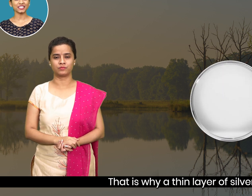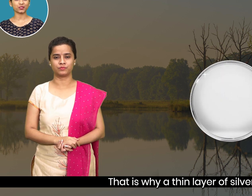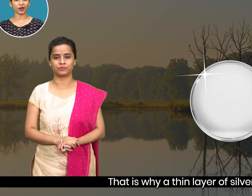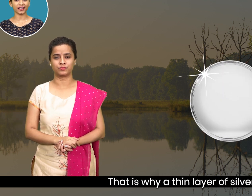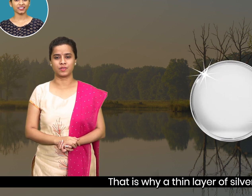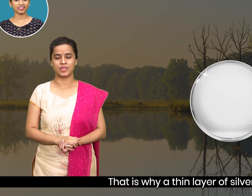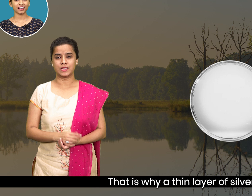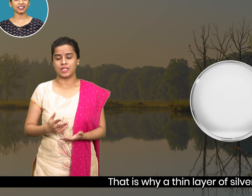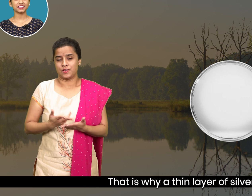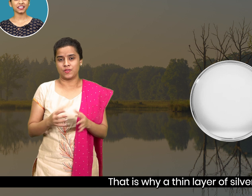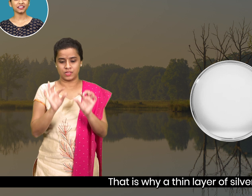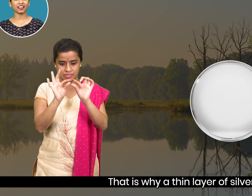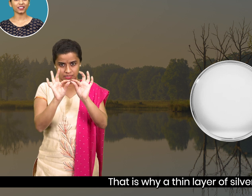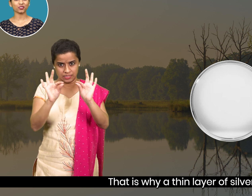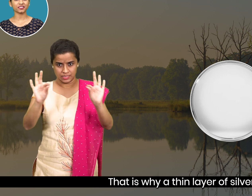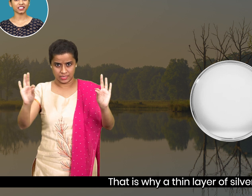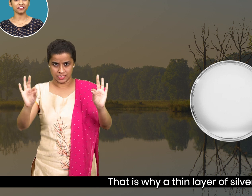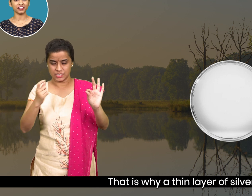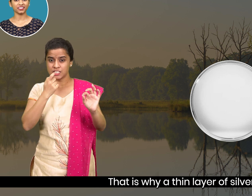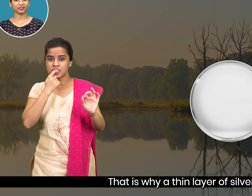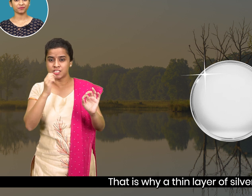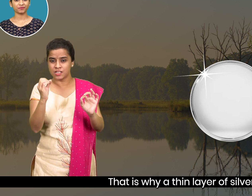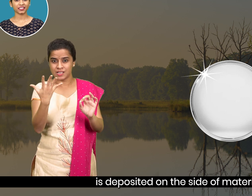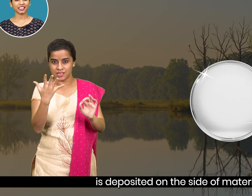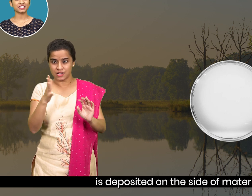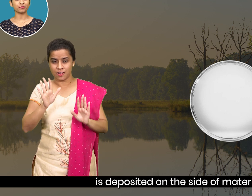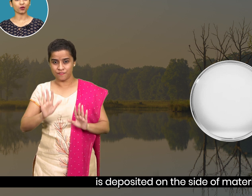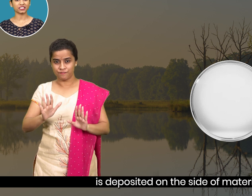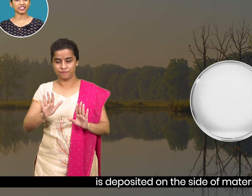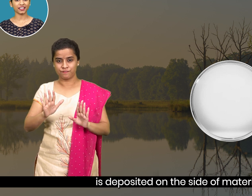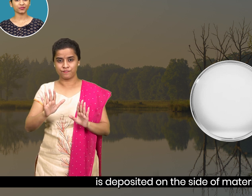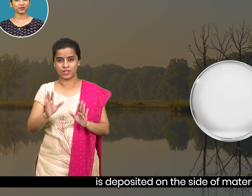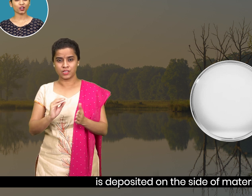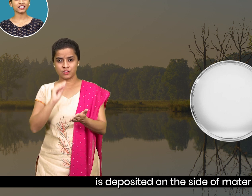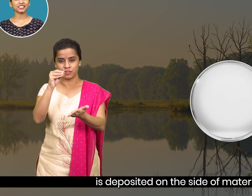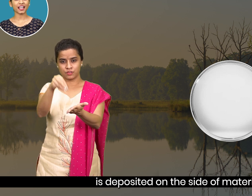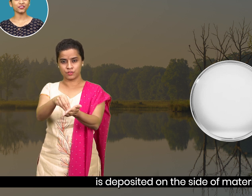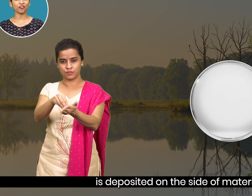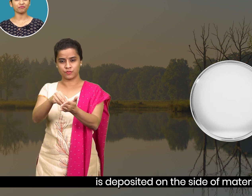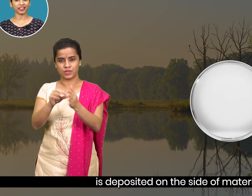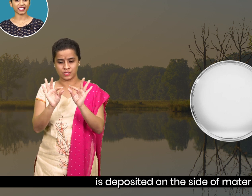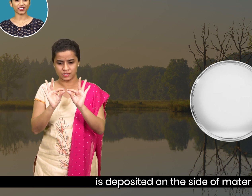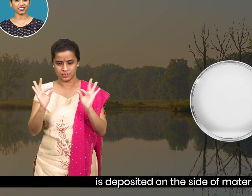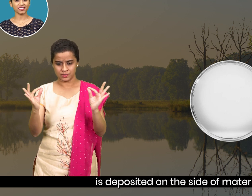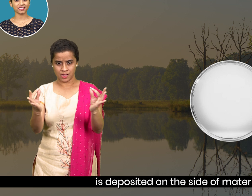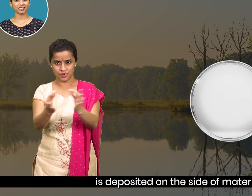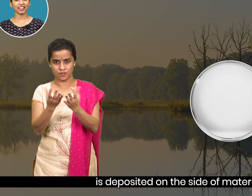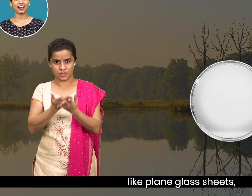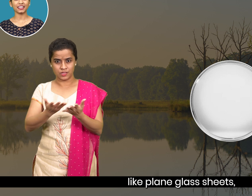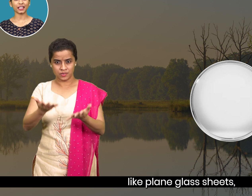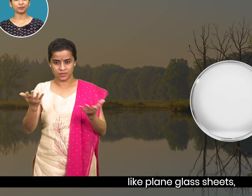That is why a thin layer of silver is deposited on the side of